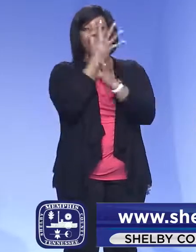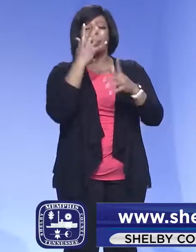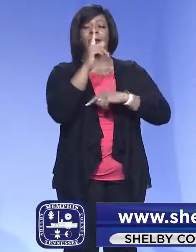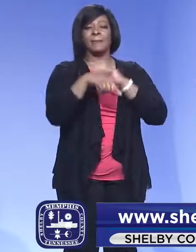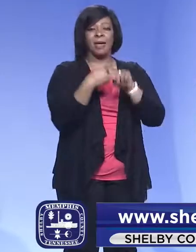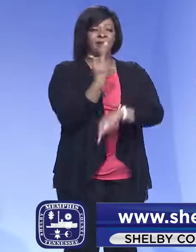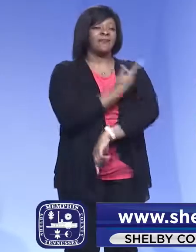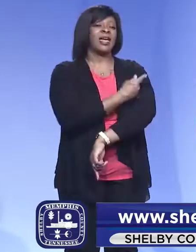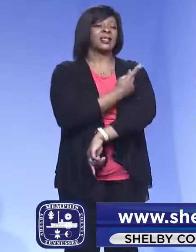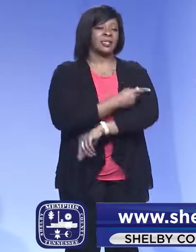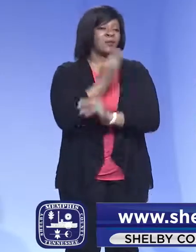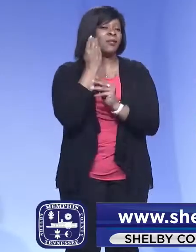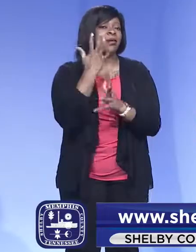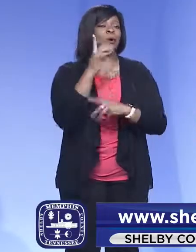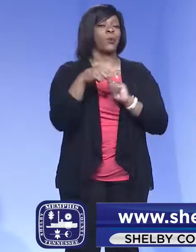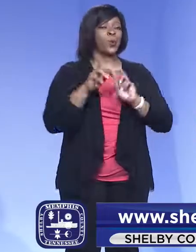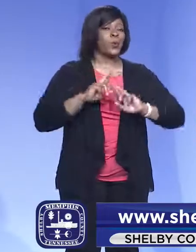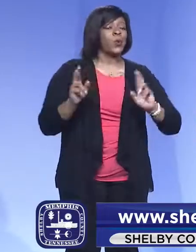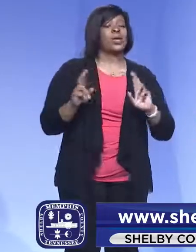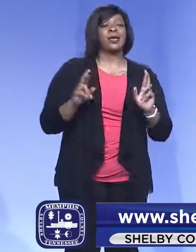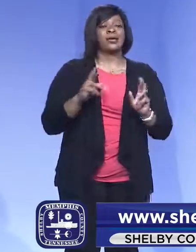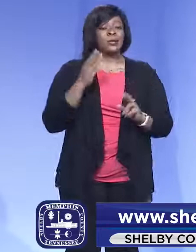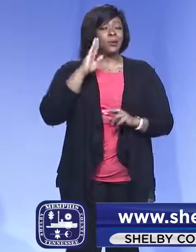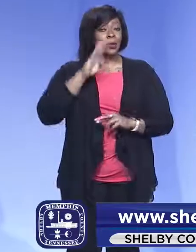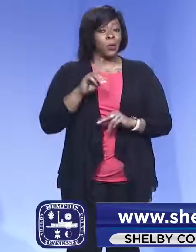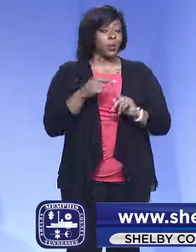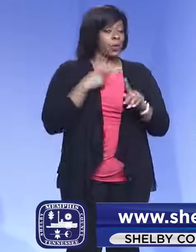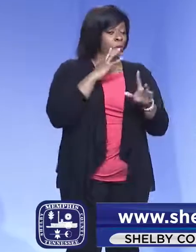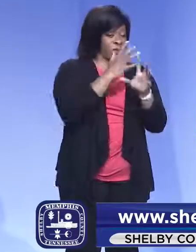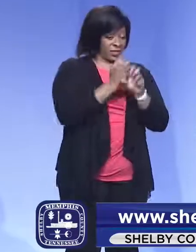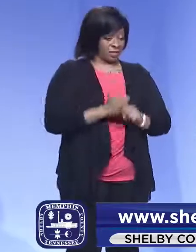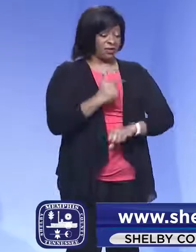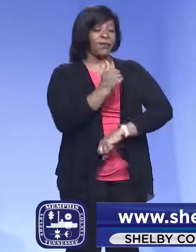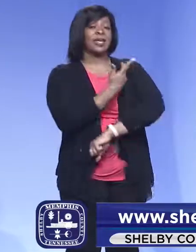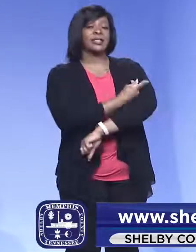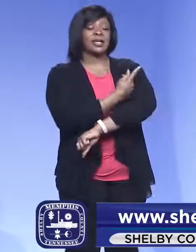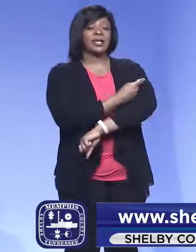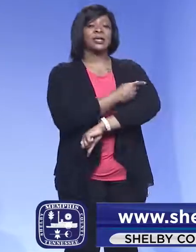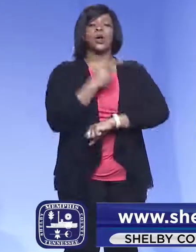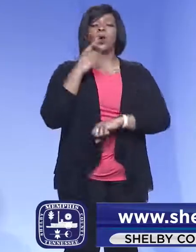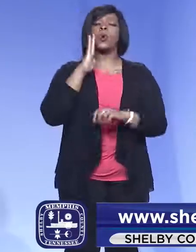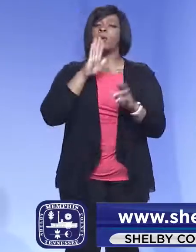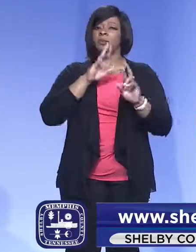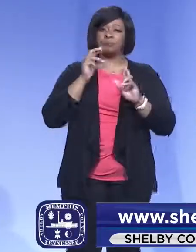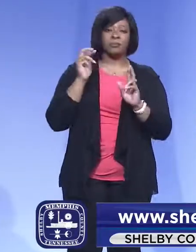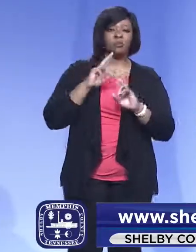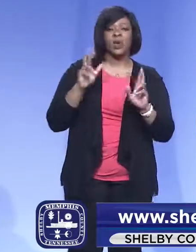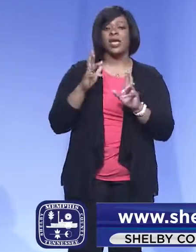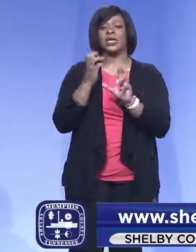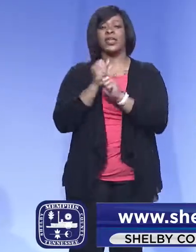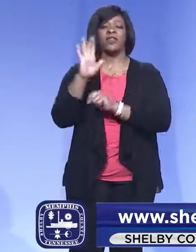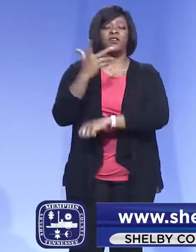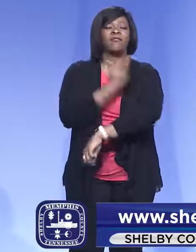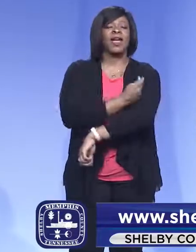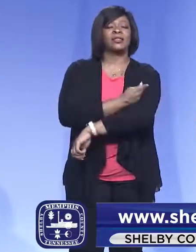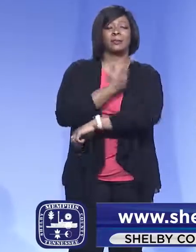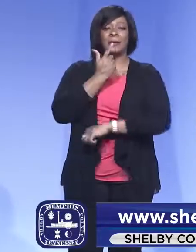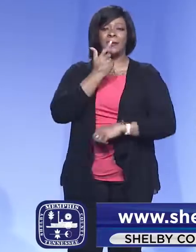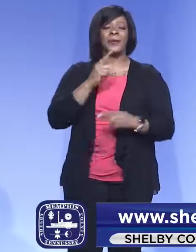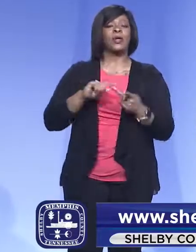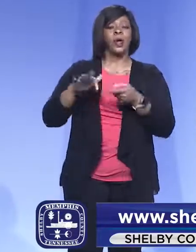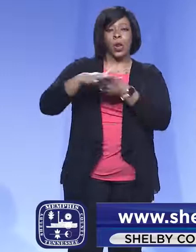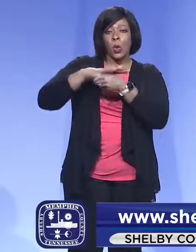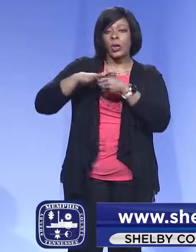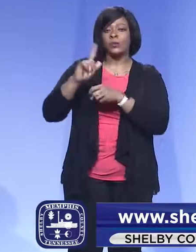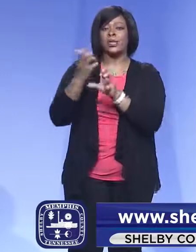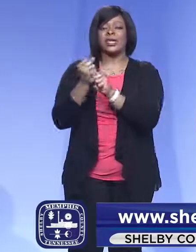around vaccine. That'll include whether we know we're receiving vaccine, who's eligible to receive the vaccine, and